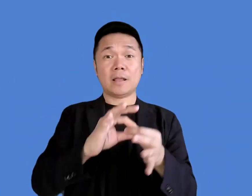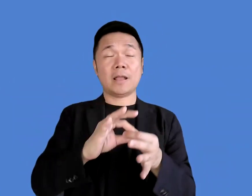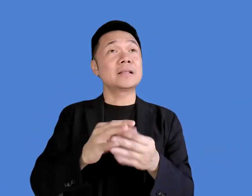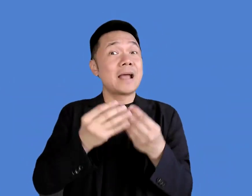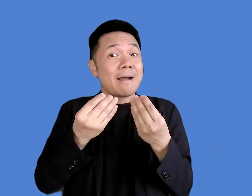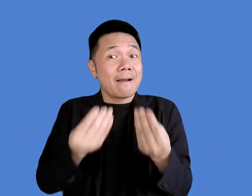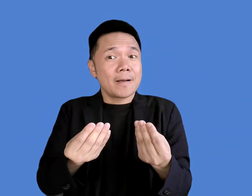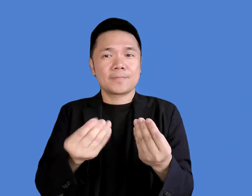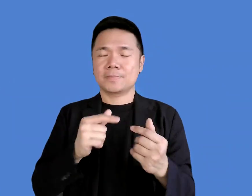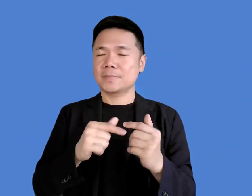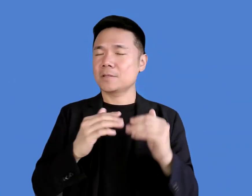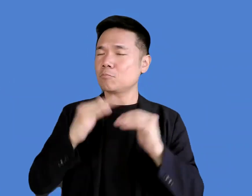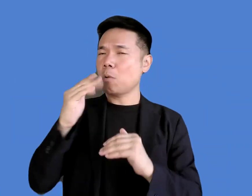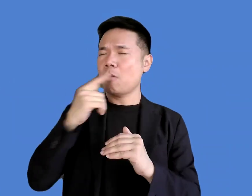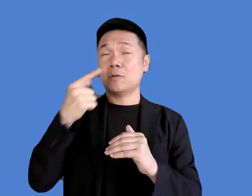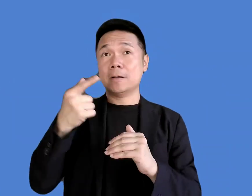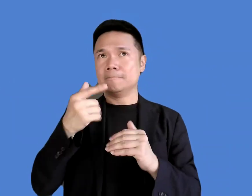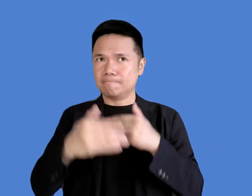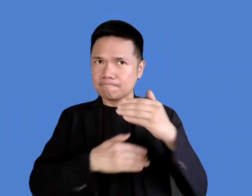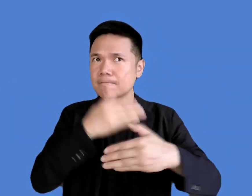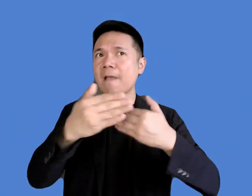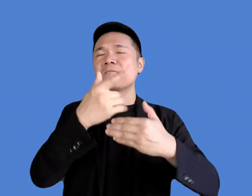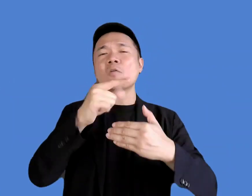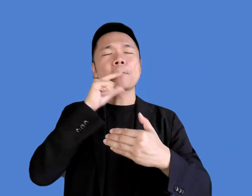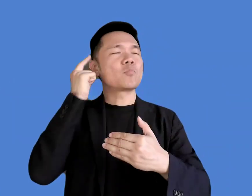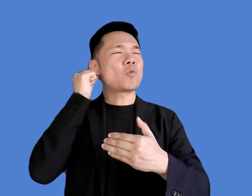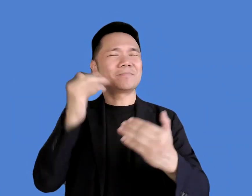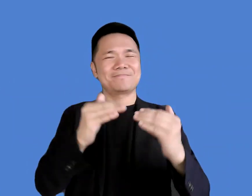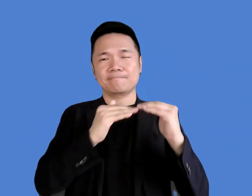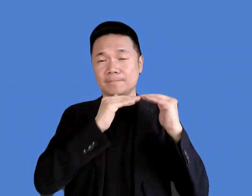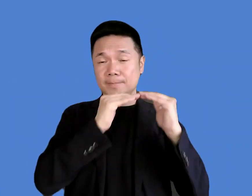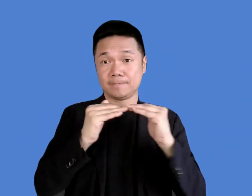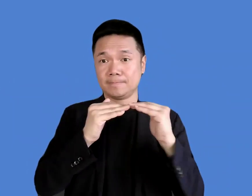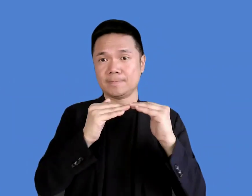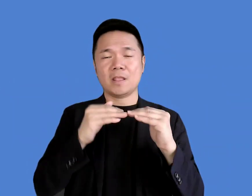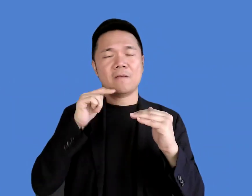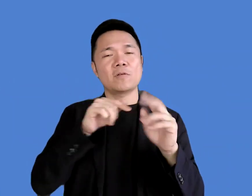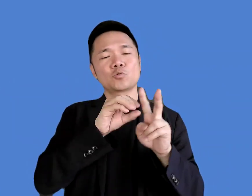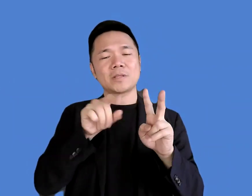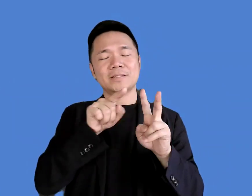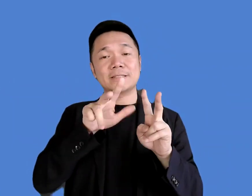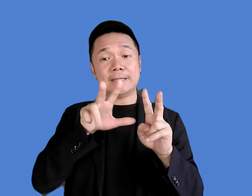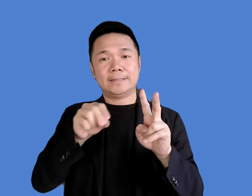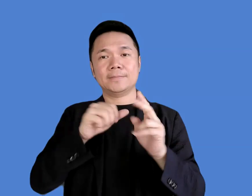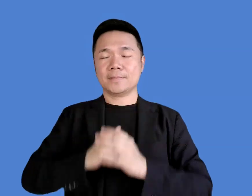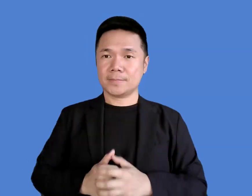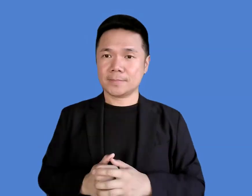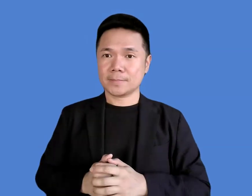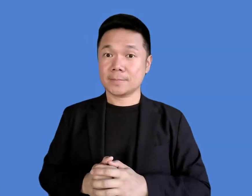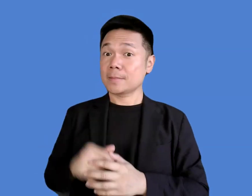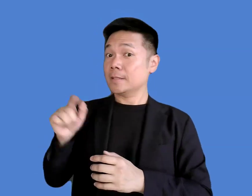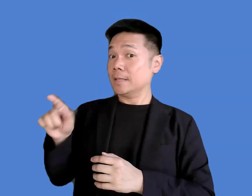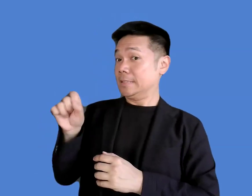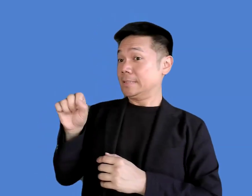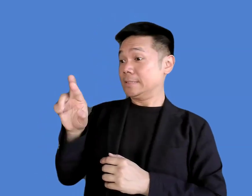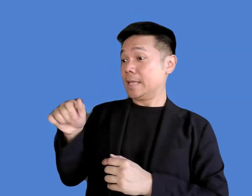truly moving the needle on gender equality and the Agenda 2030. As Sarah emphasised